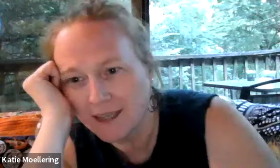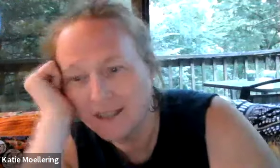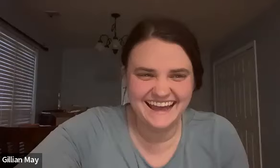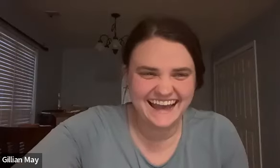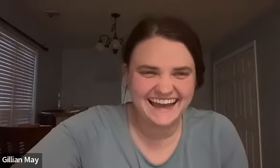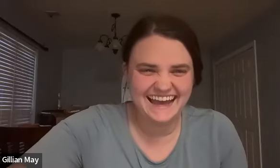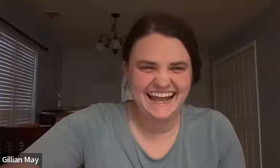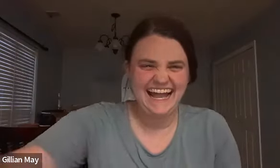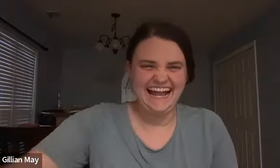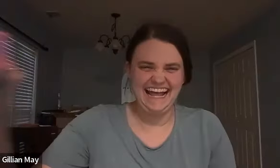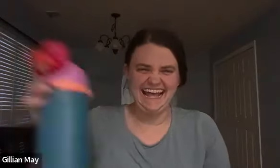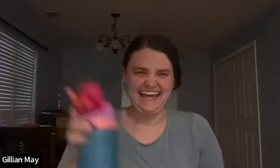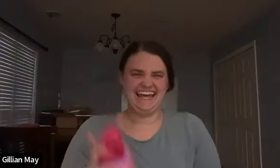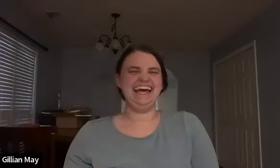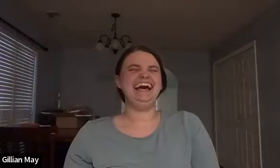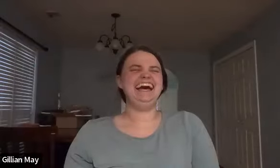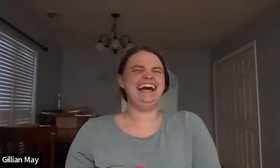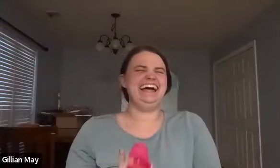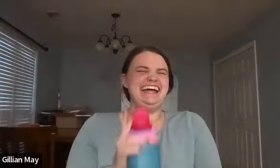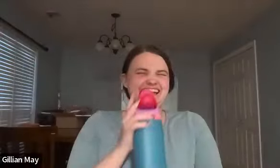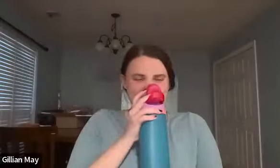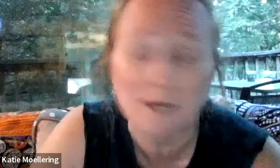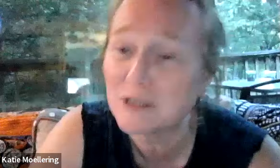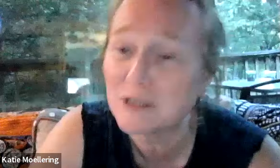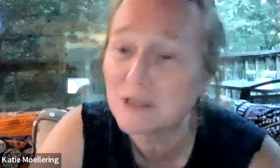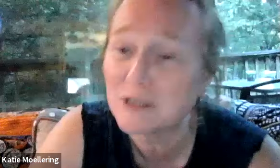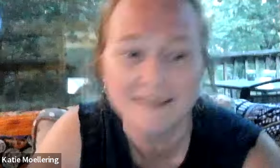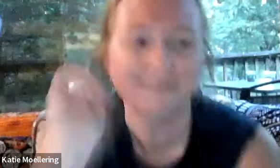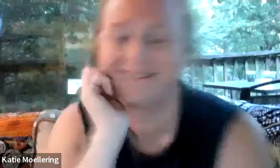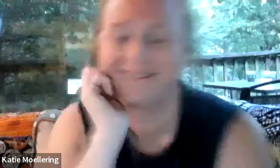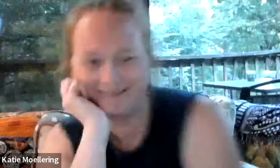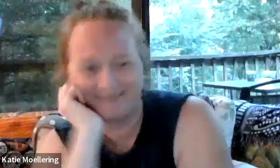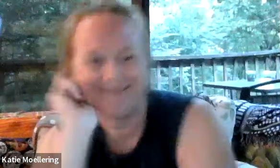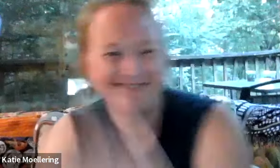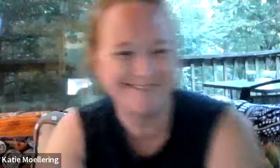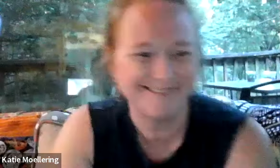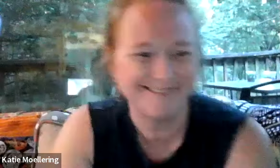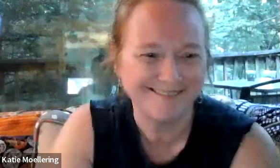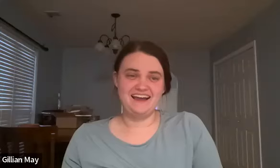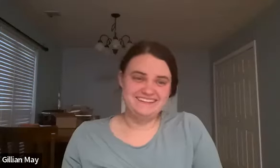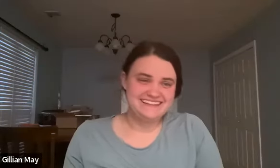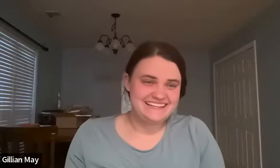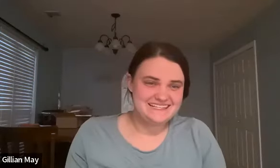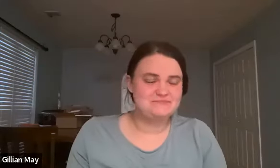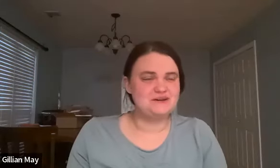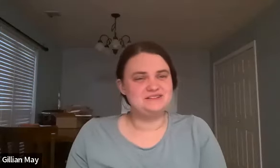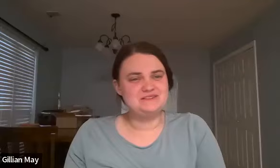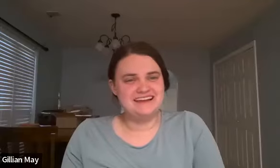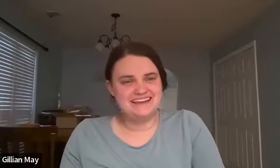This is the philosophy portion of our language class. I mean, I think it is, but also like if you